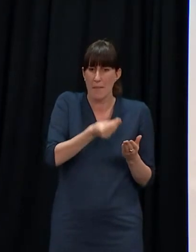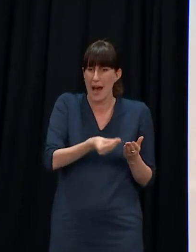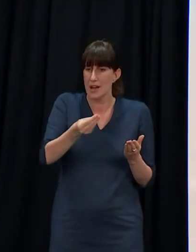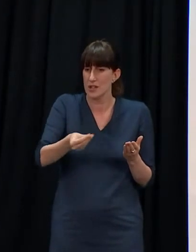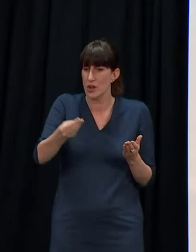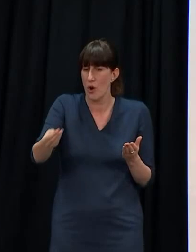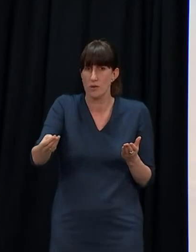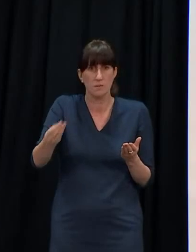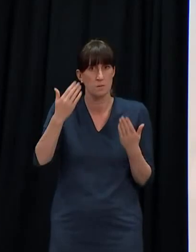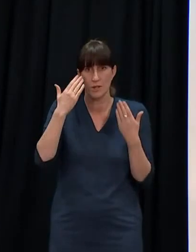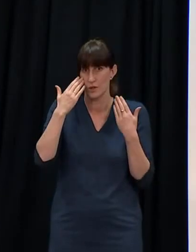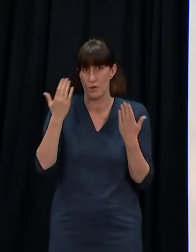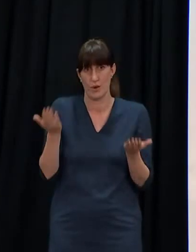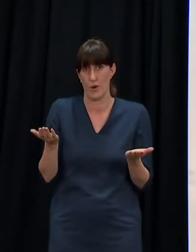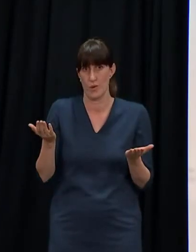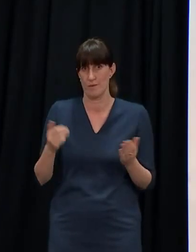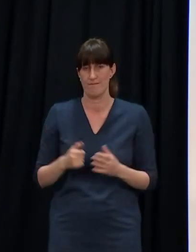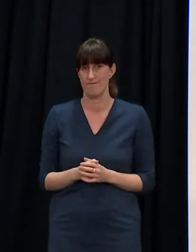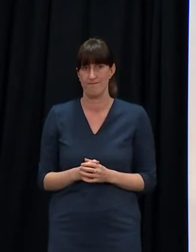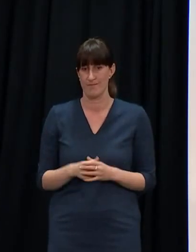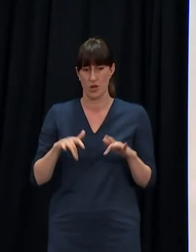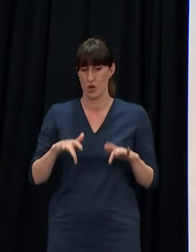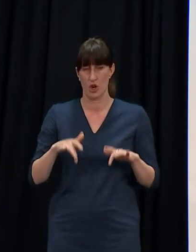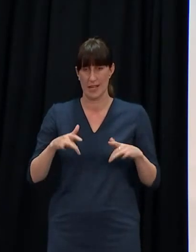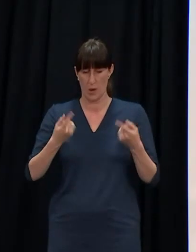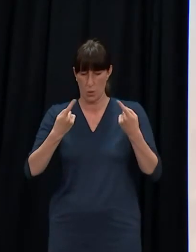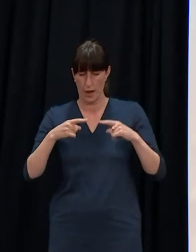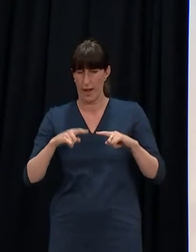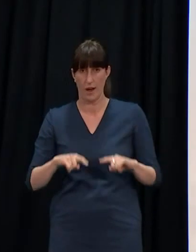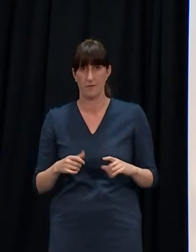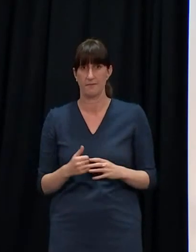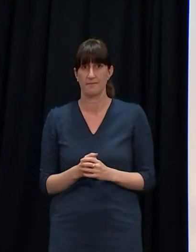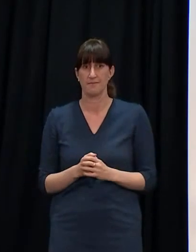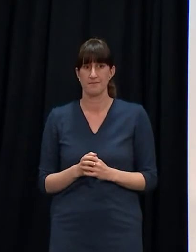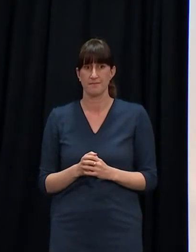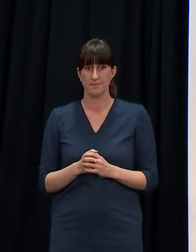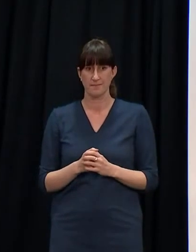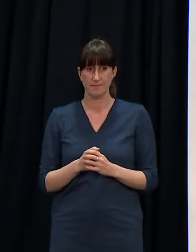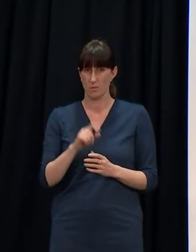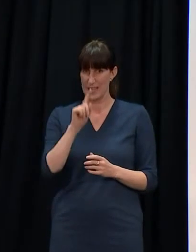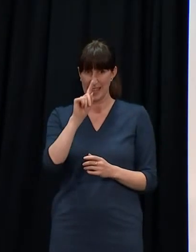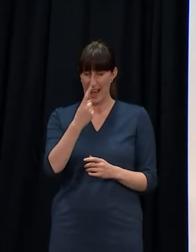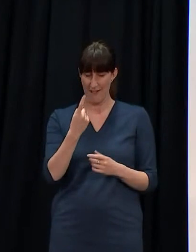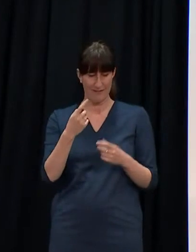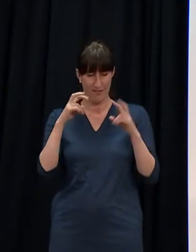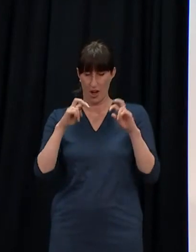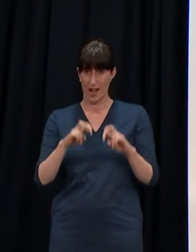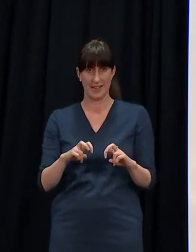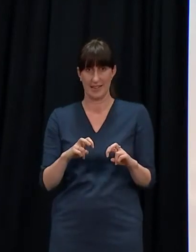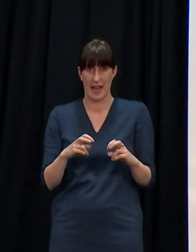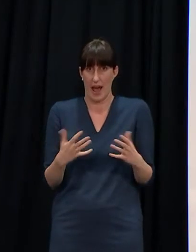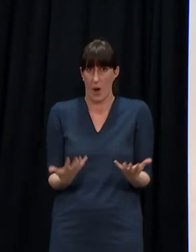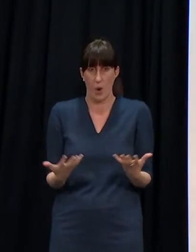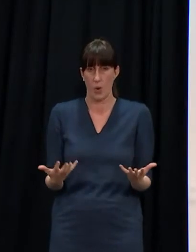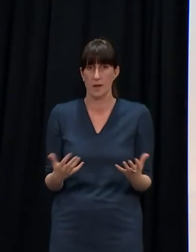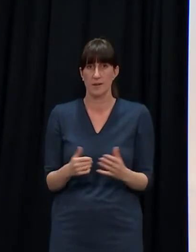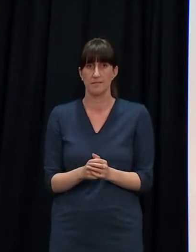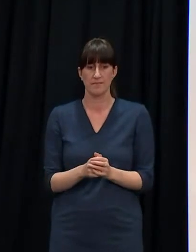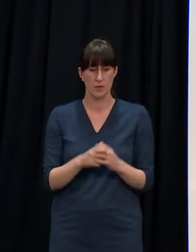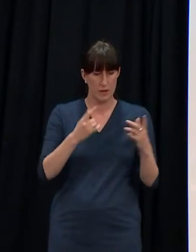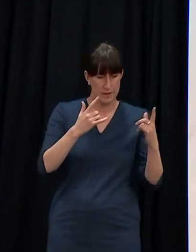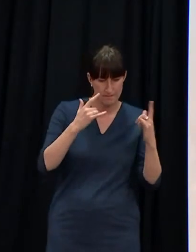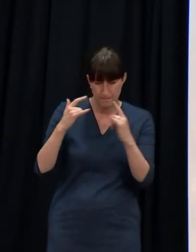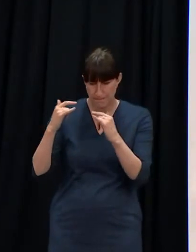able to be determined. Audits have confirmed that procedures and ventilation at the Crown Plaza meet the